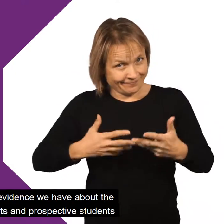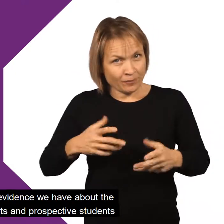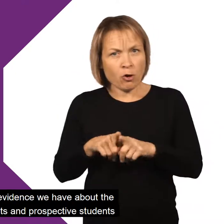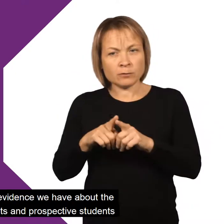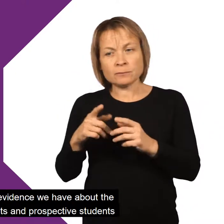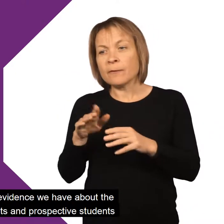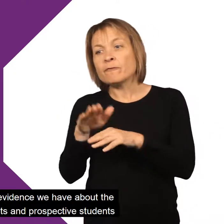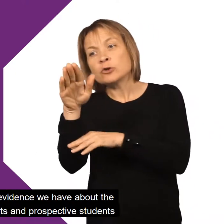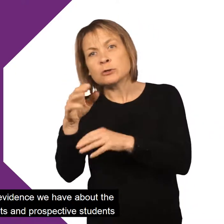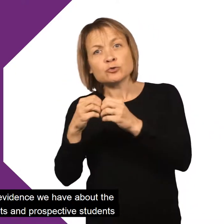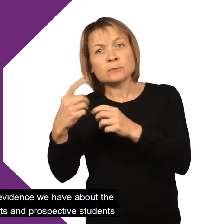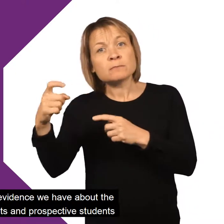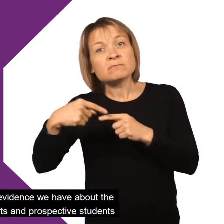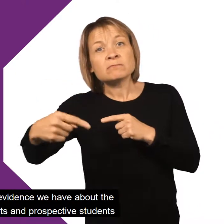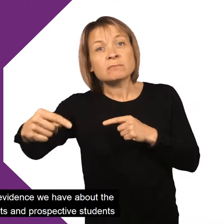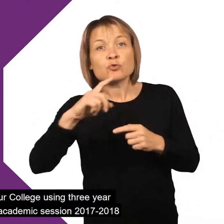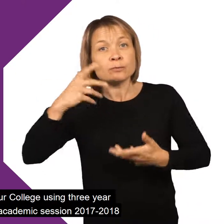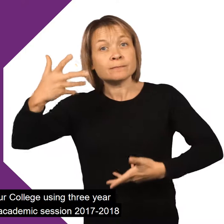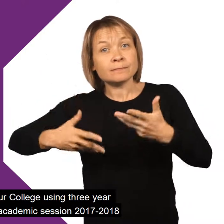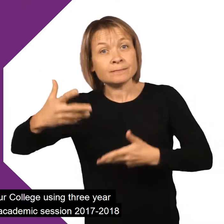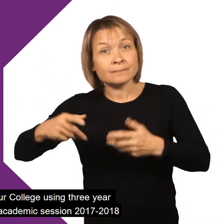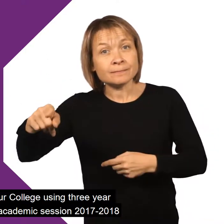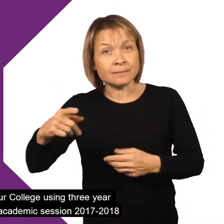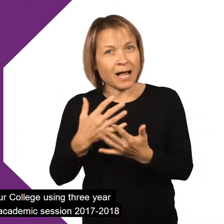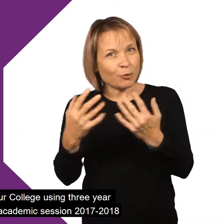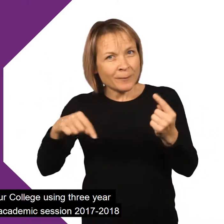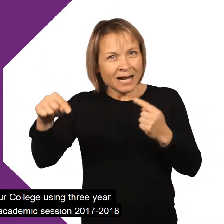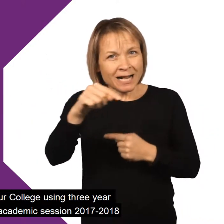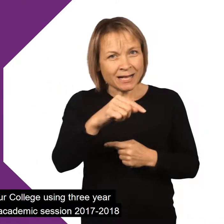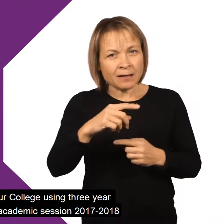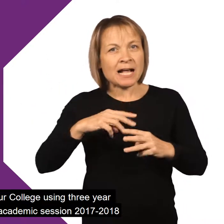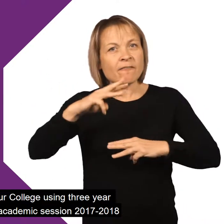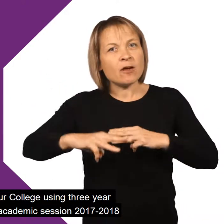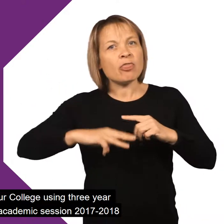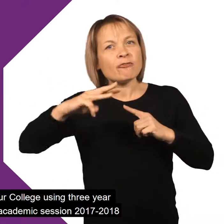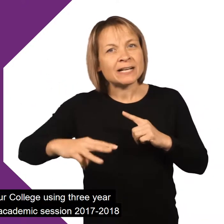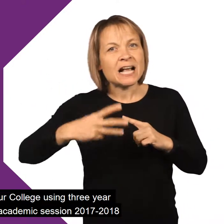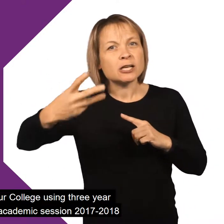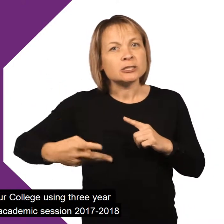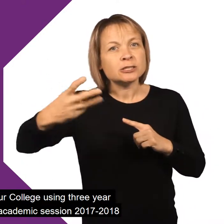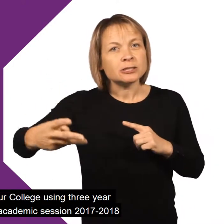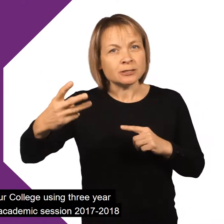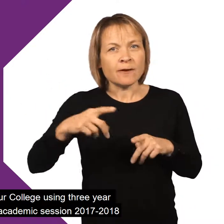BSL in our college using three year trends starting in academic session